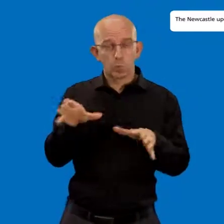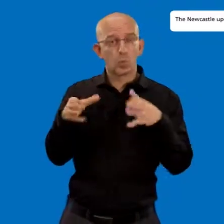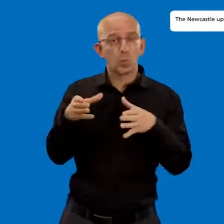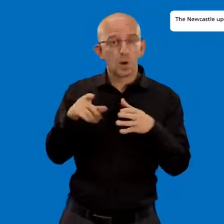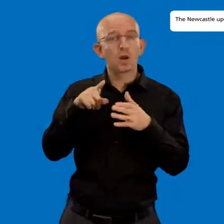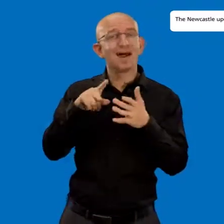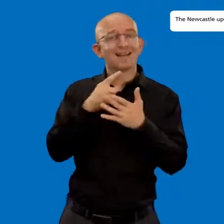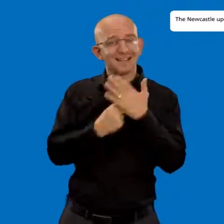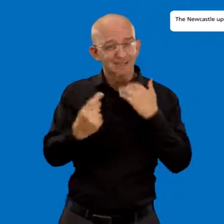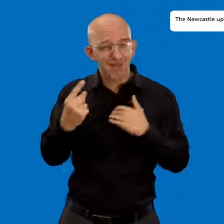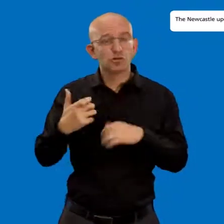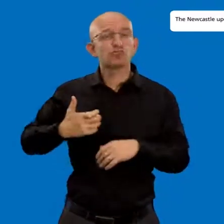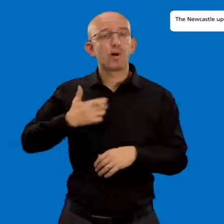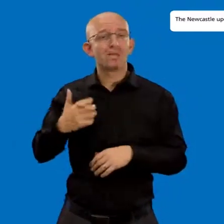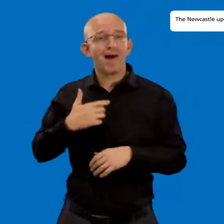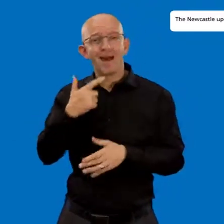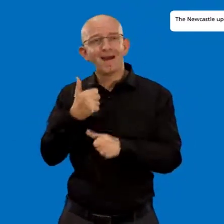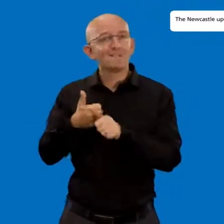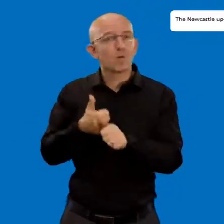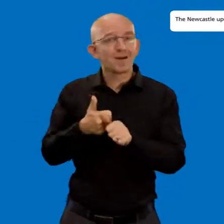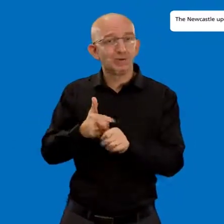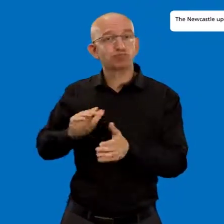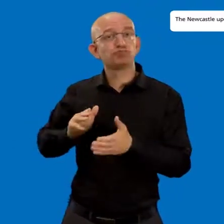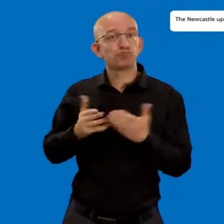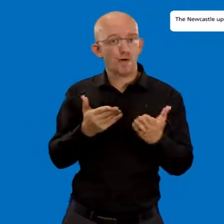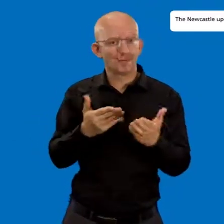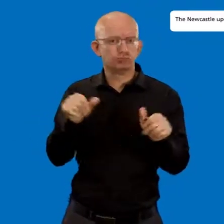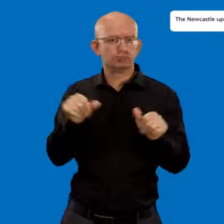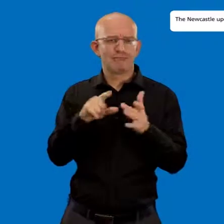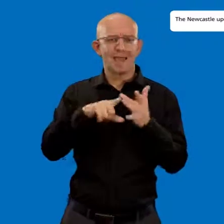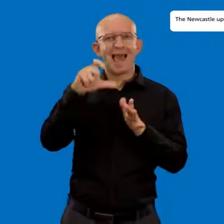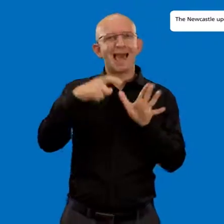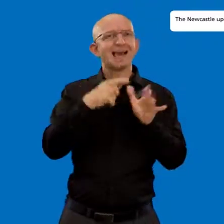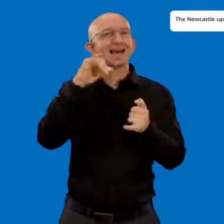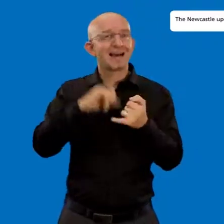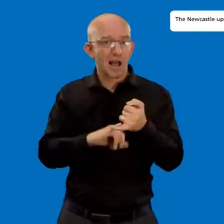by the Independent Complaints Advocacy Service, ICAS, if required.